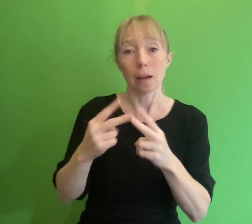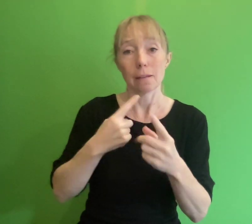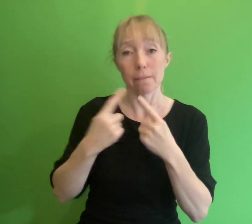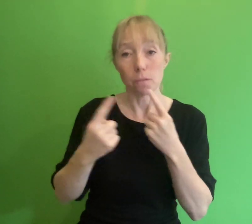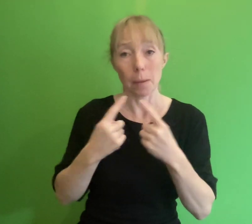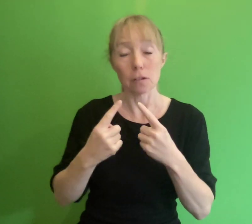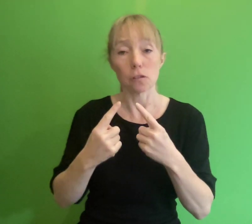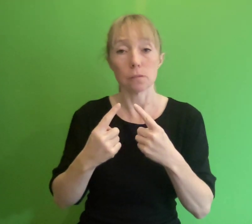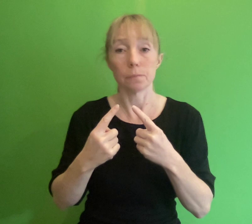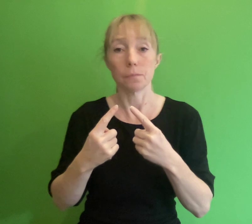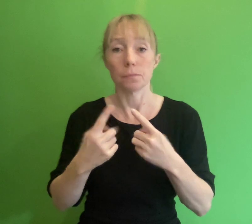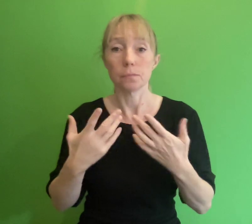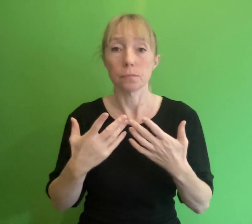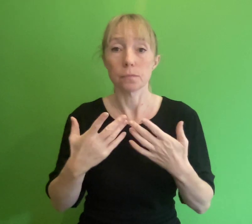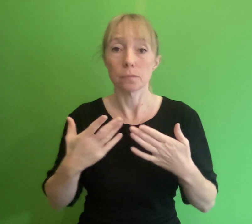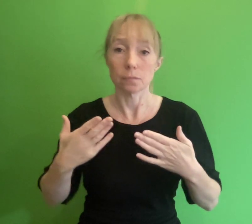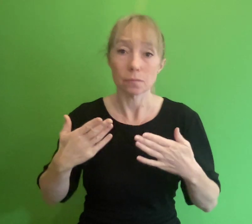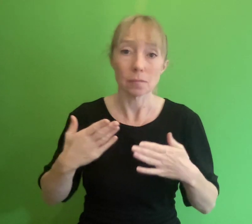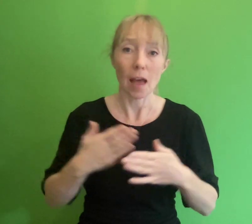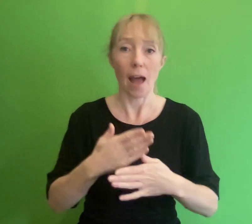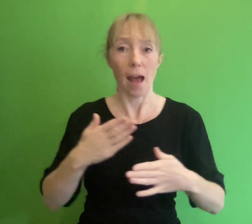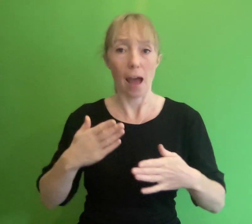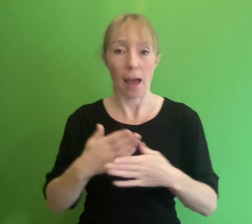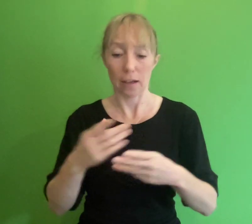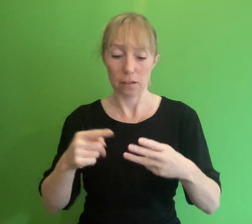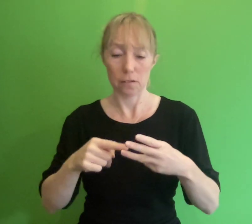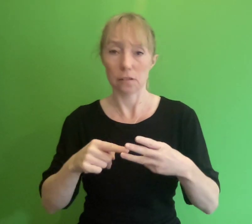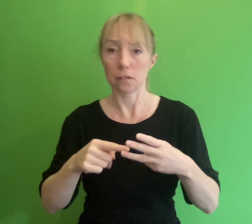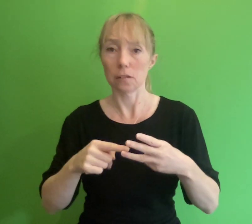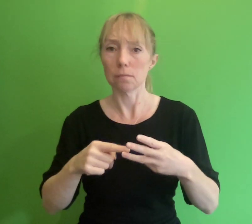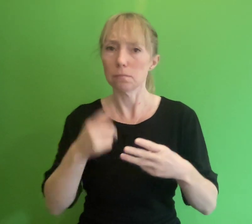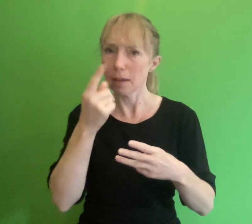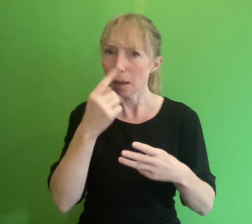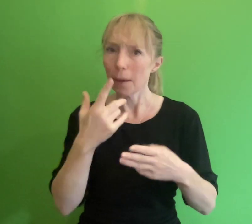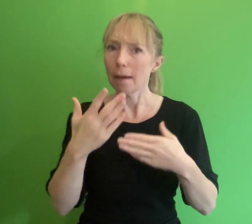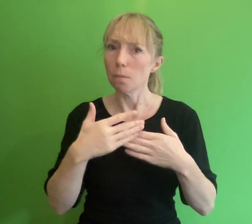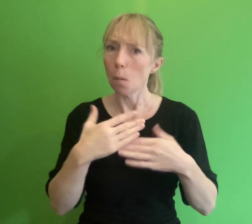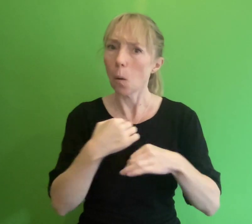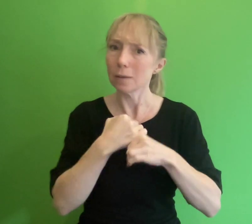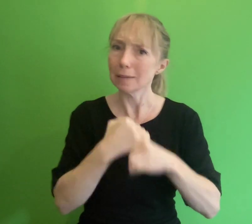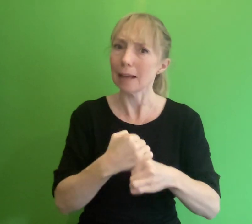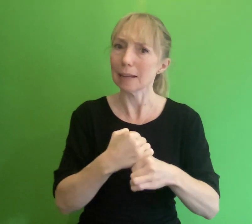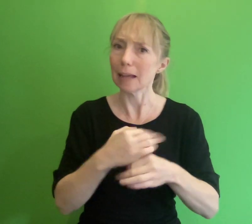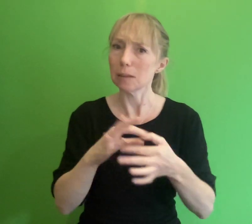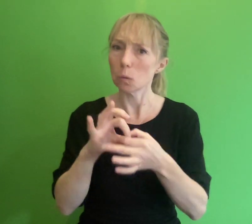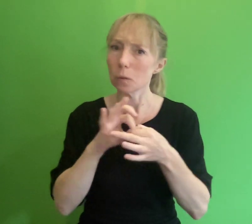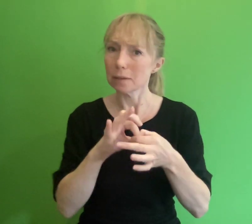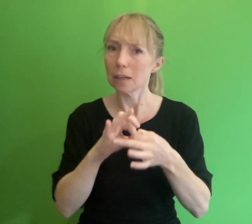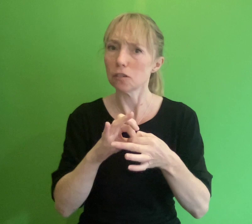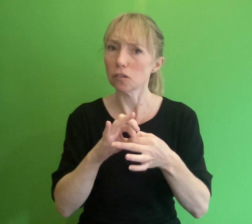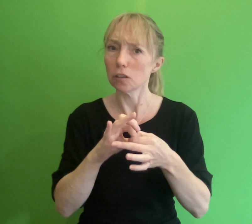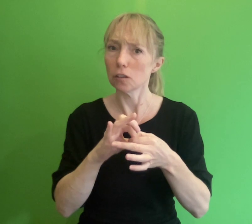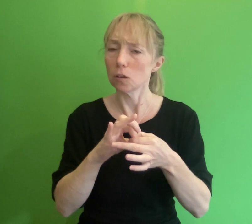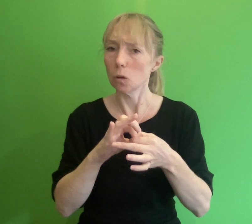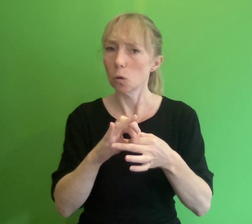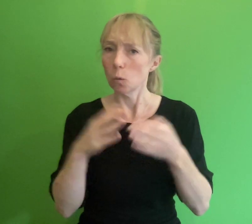Act. Can we actually have more dedicated organisations devoted to this? At present, there aren't